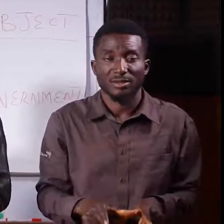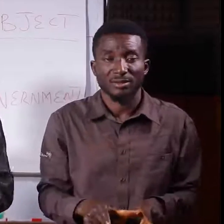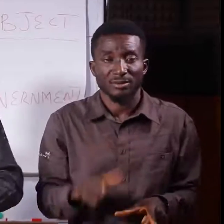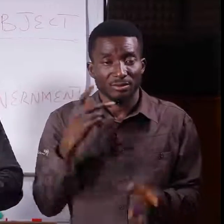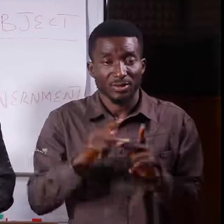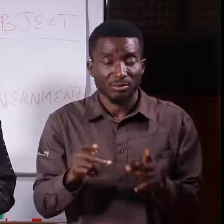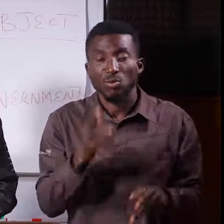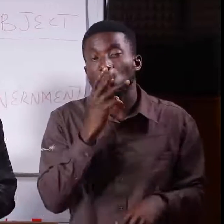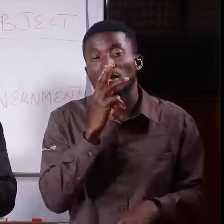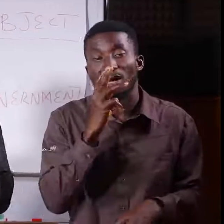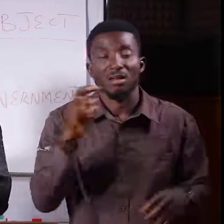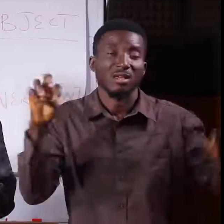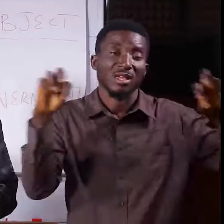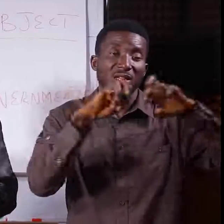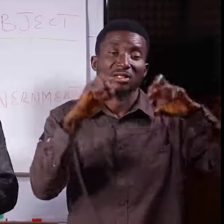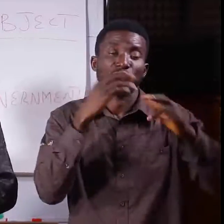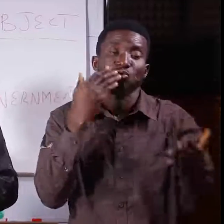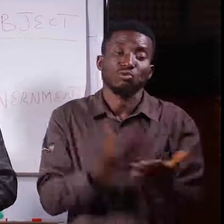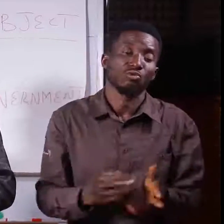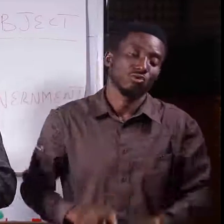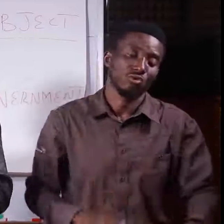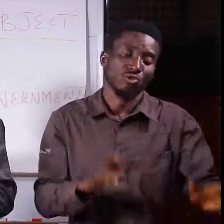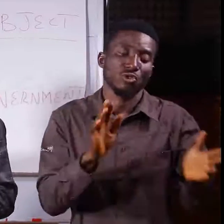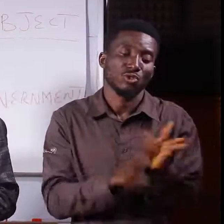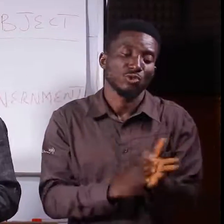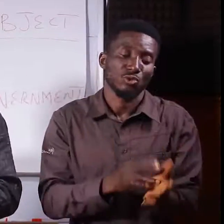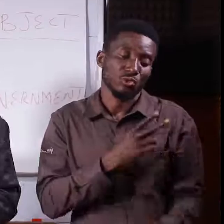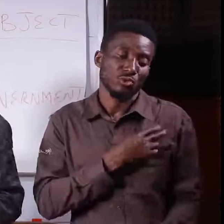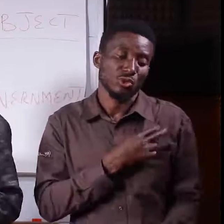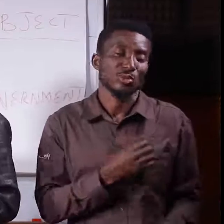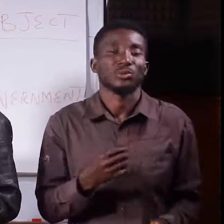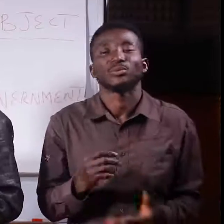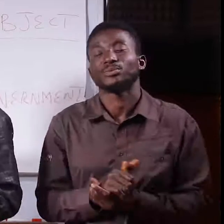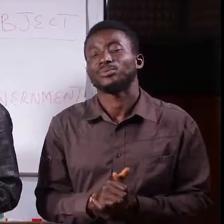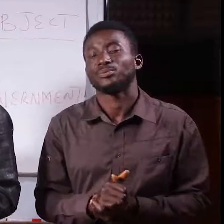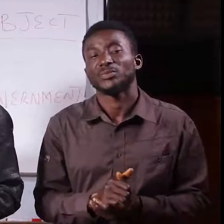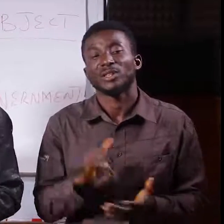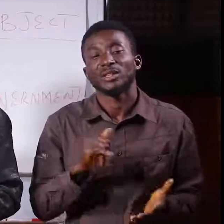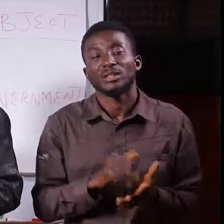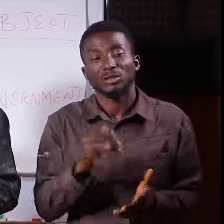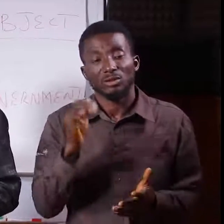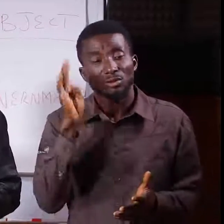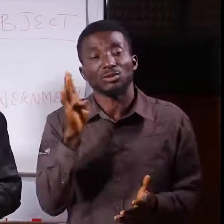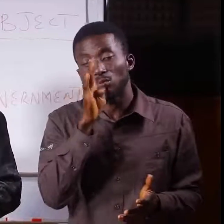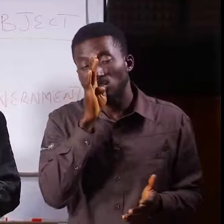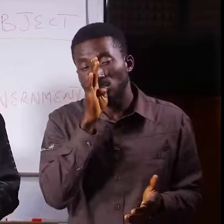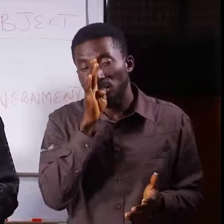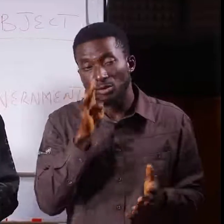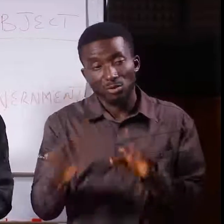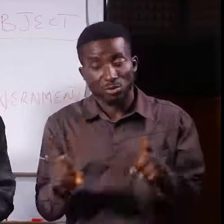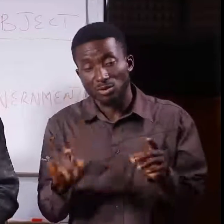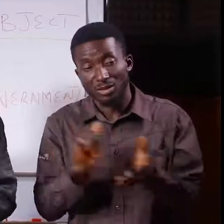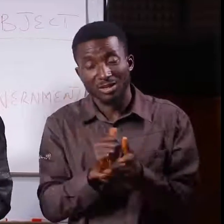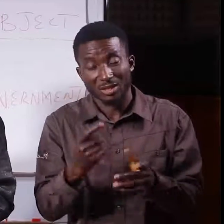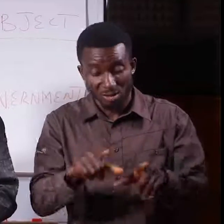pipe and water, electricity, good road, schools, maternity homes, or clinic. It is expected that local government should